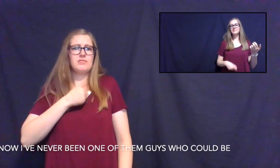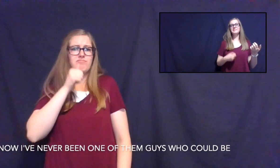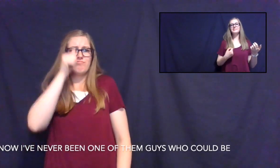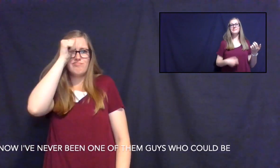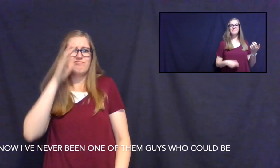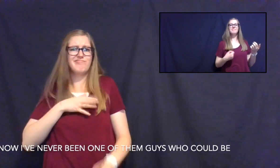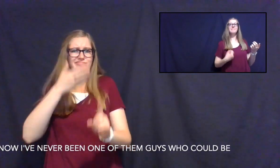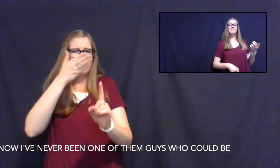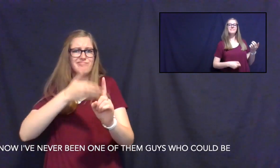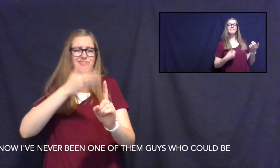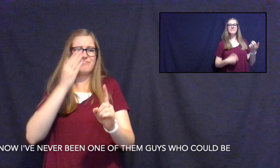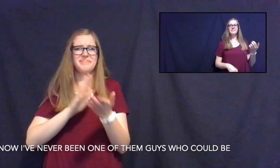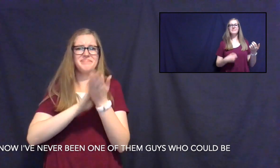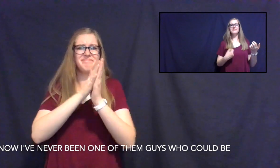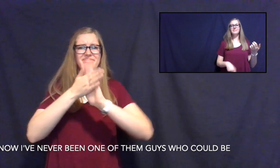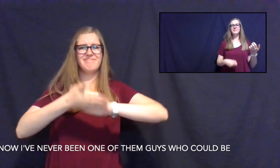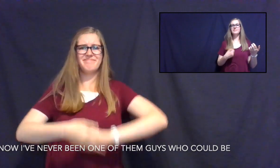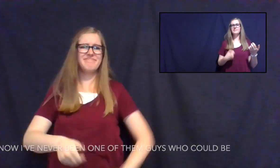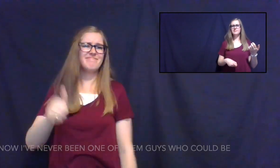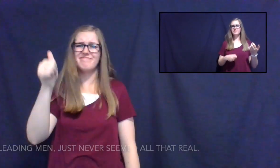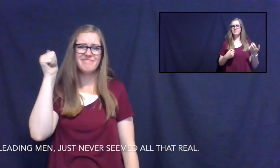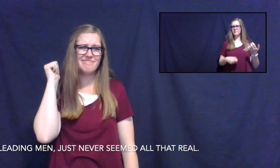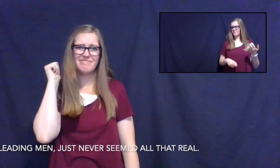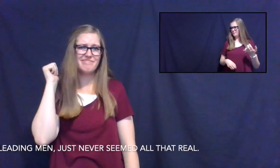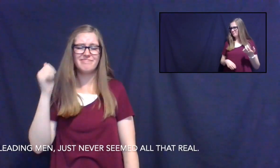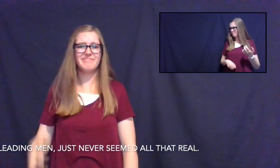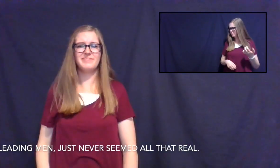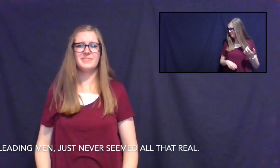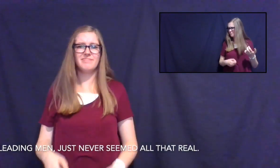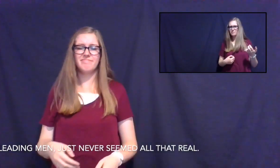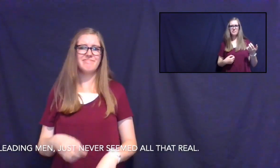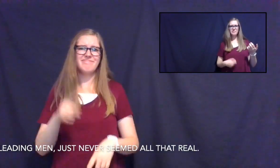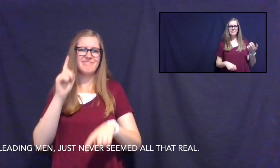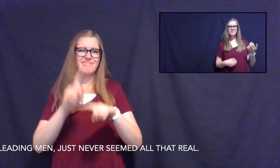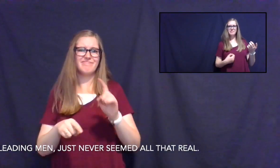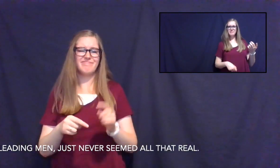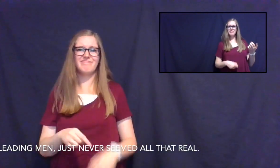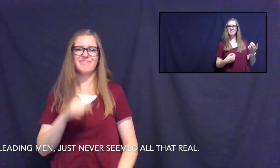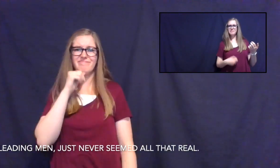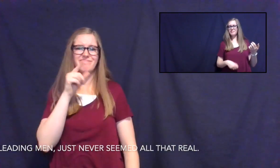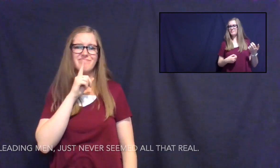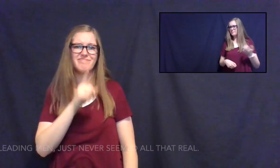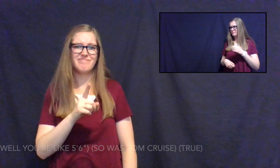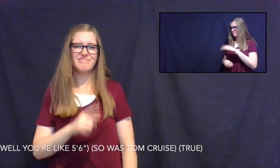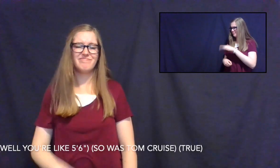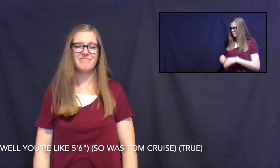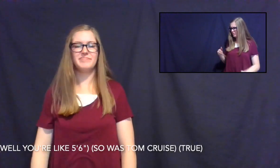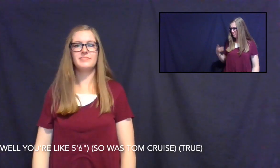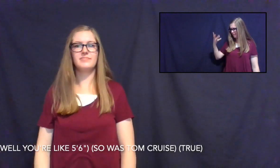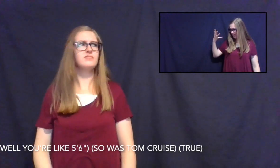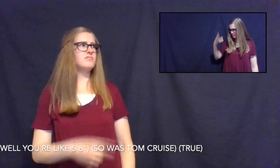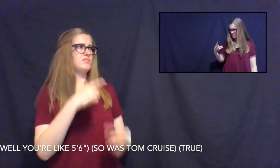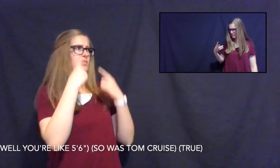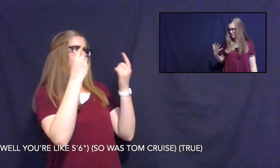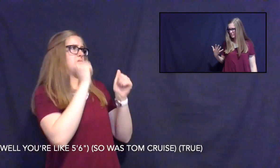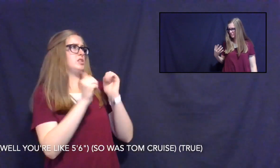Now I've never been one of them guys who could be leading in Just never seemed all that real When you're like